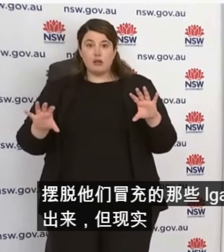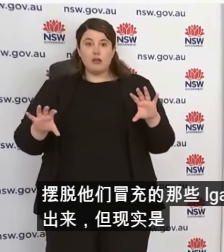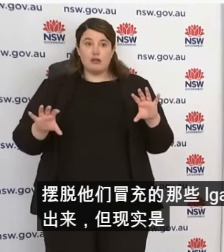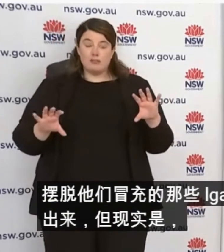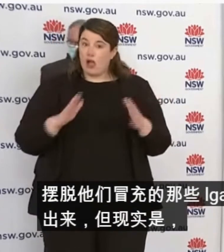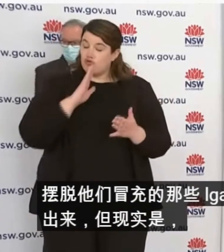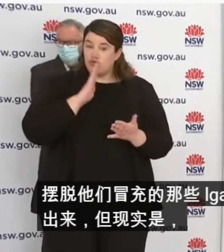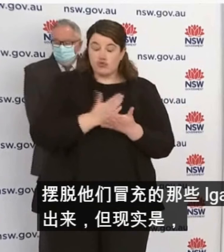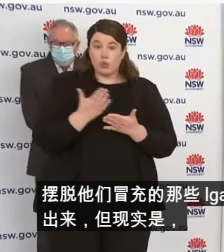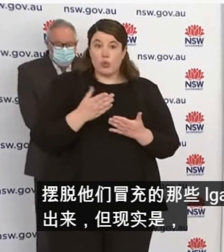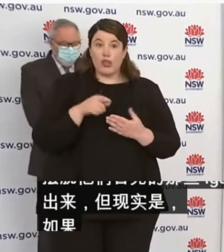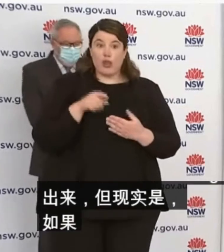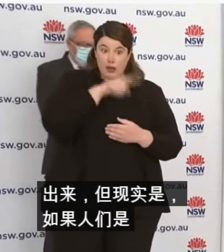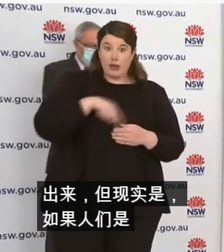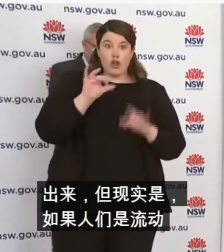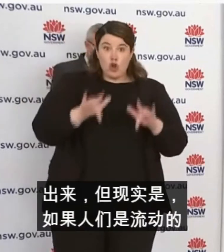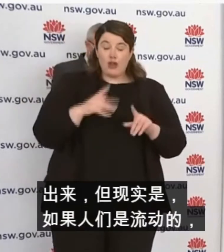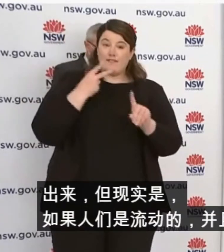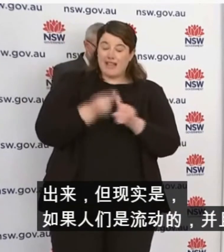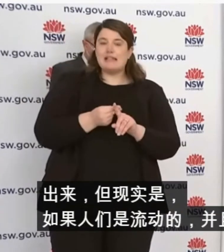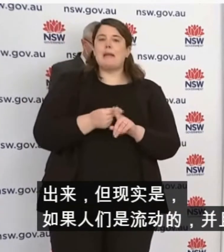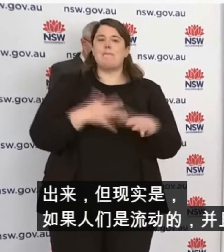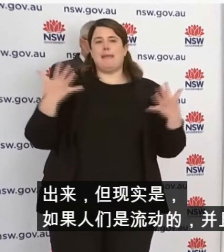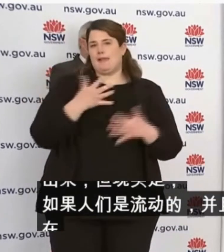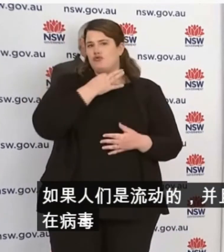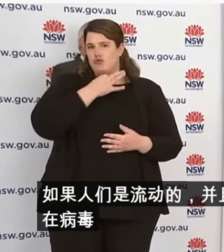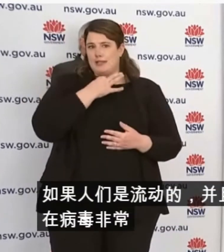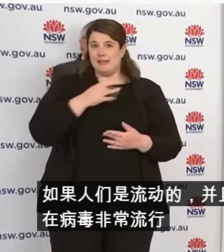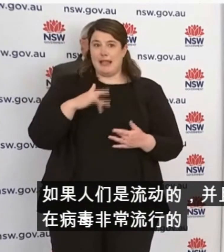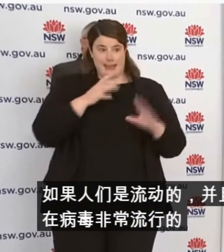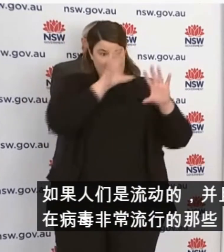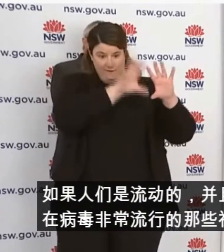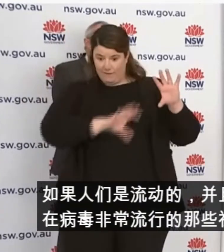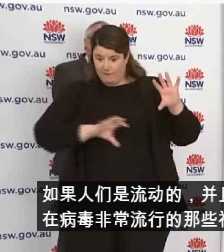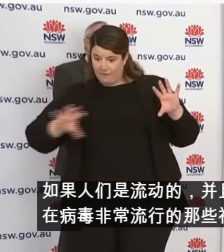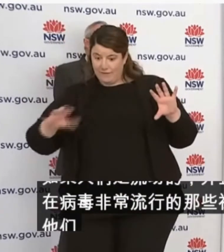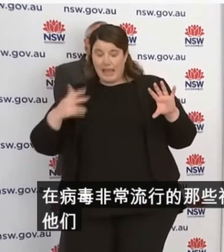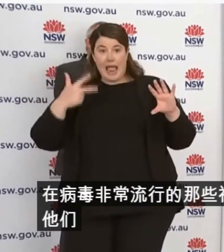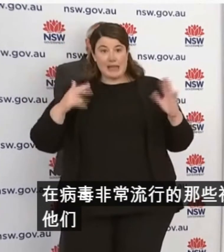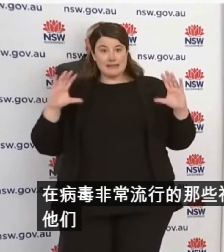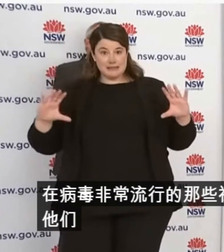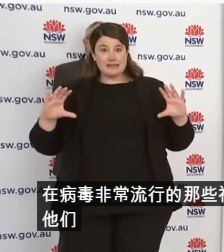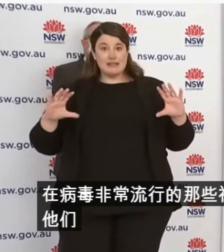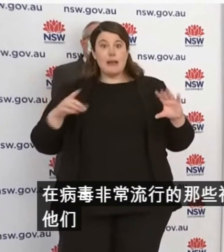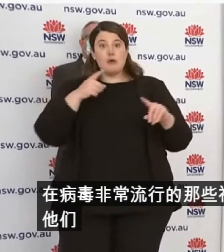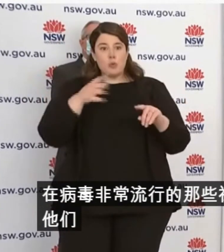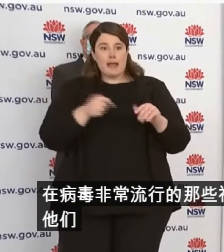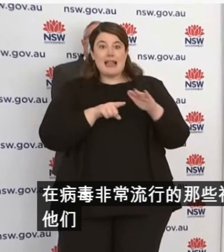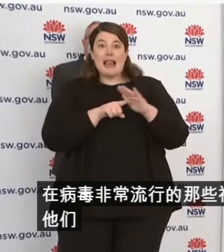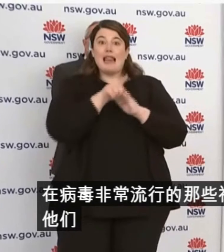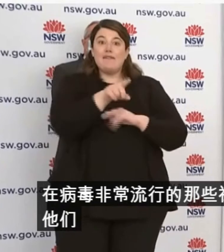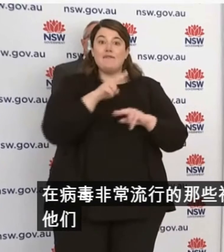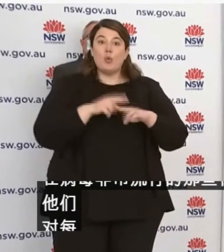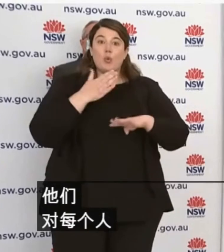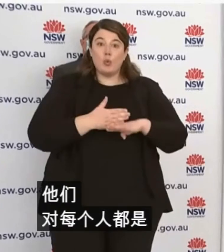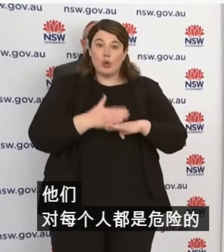but the reality is, if people are mobile and they're living in those communities where the virus is extremely prevalent, well, they